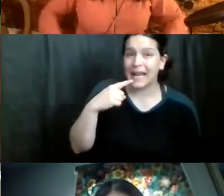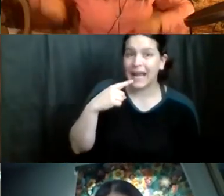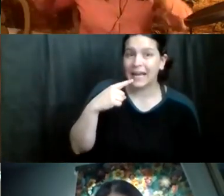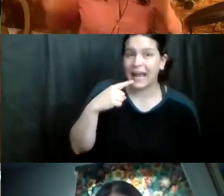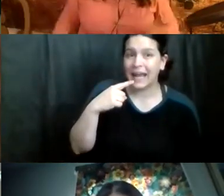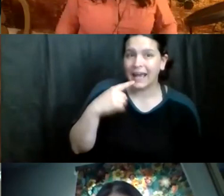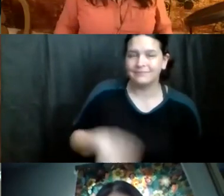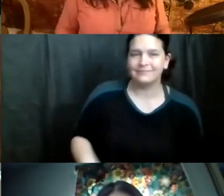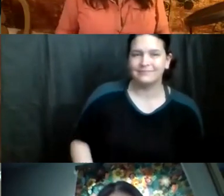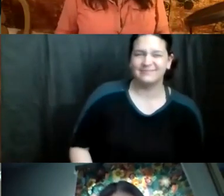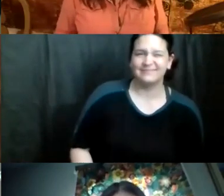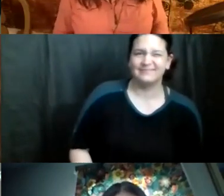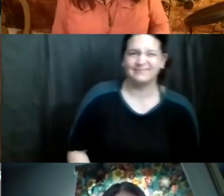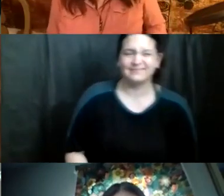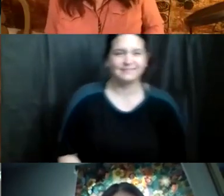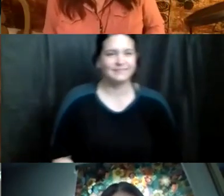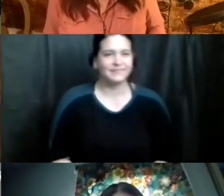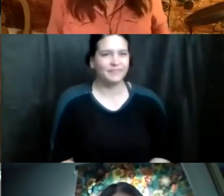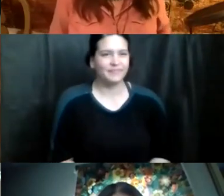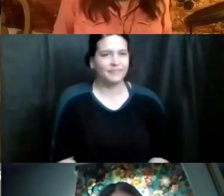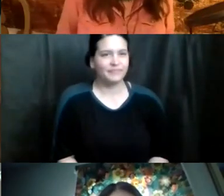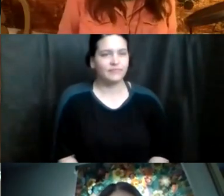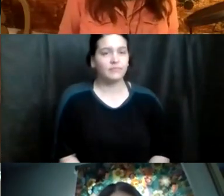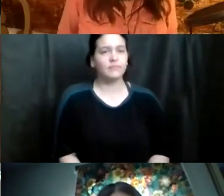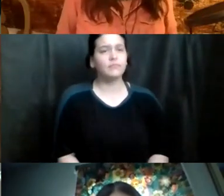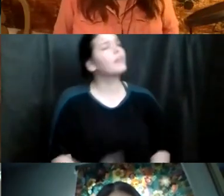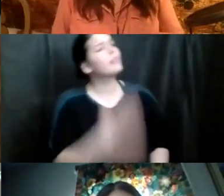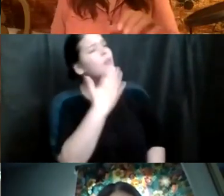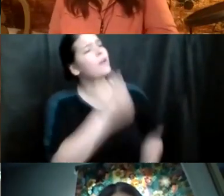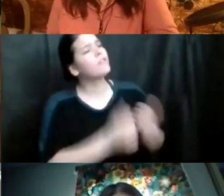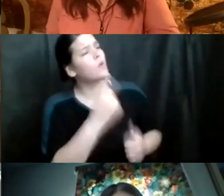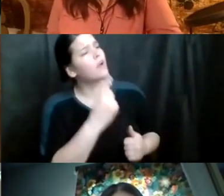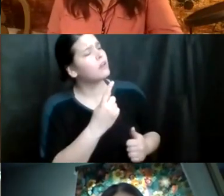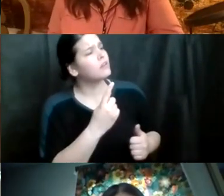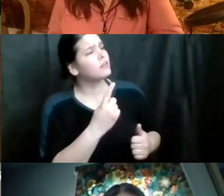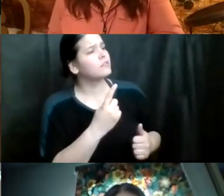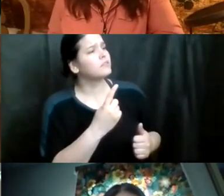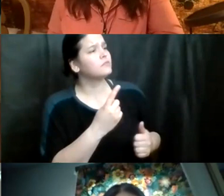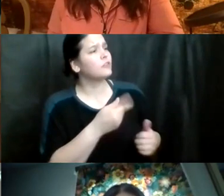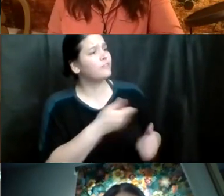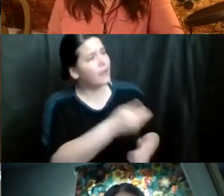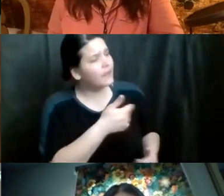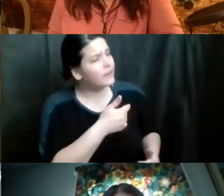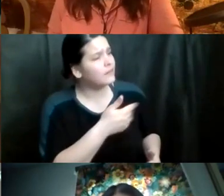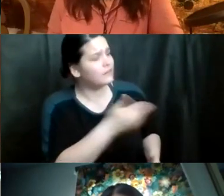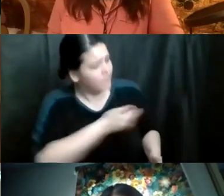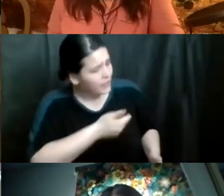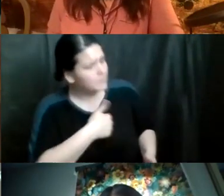Stay back home. Hey, buddy, thanks for having me, and just thank you for all your words and comments that you shared, and